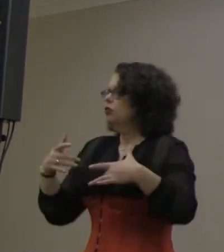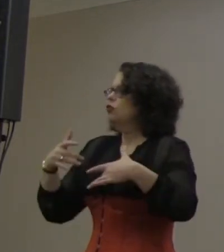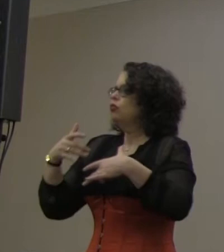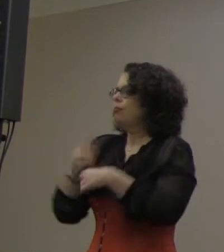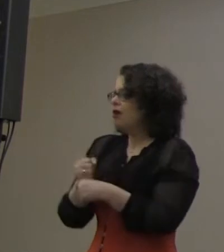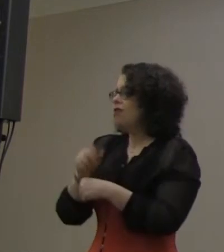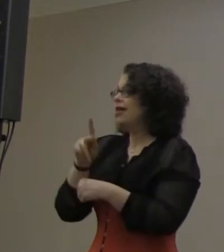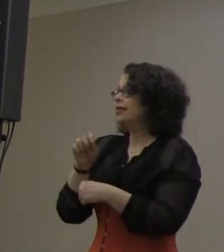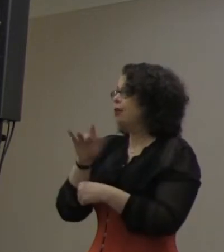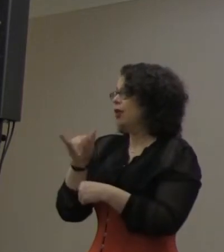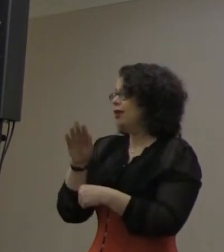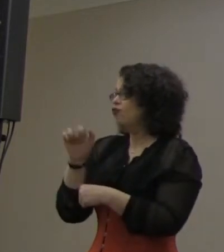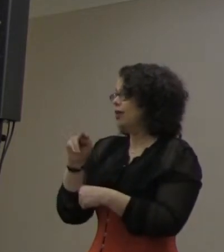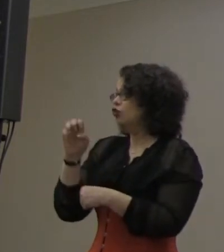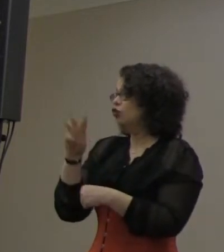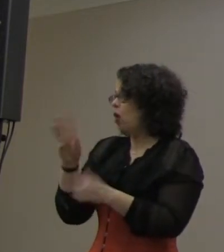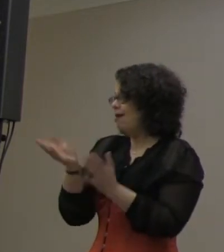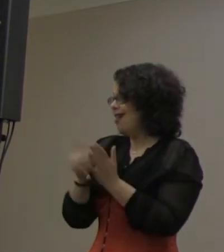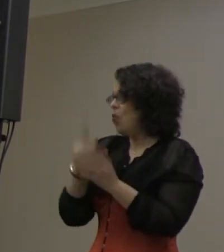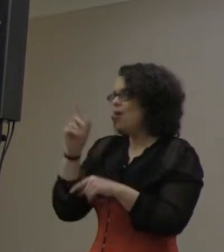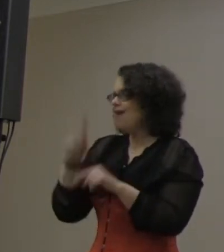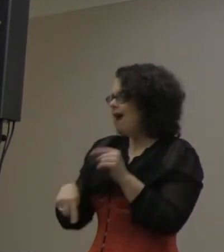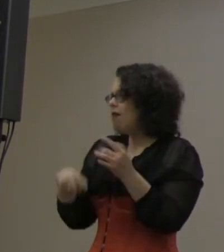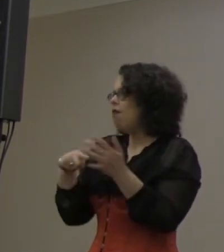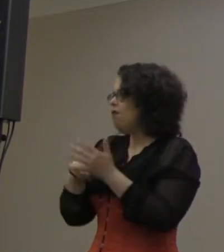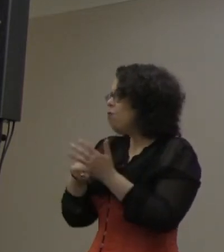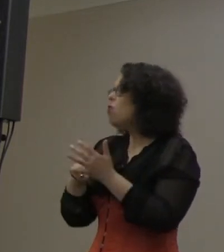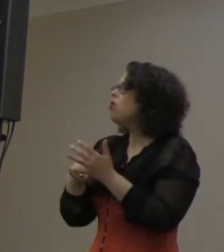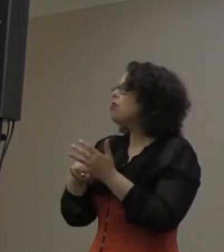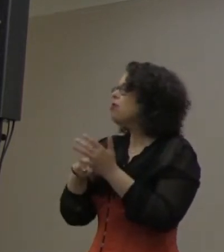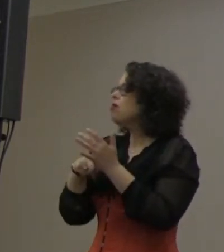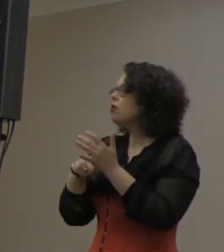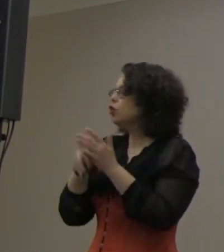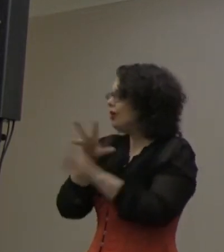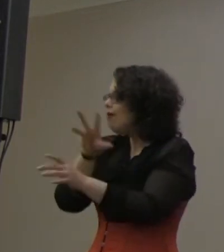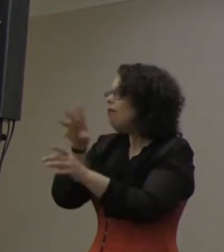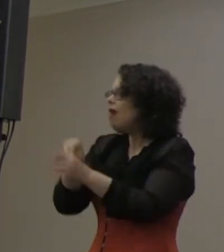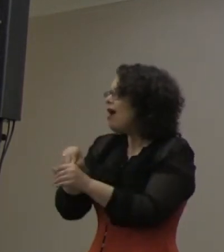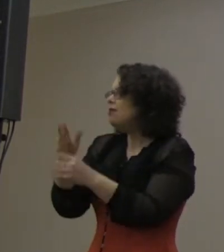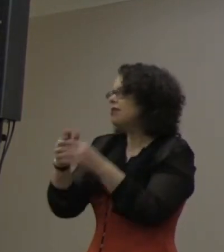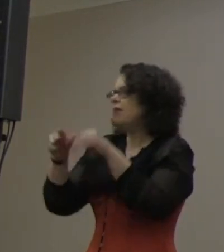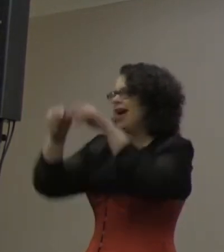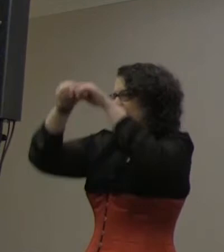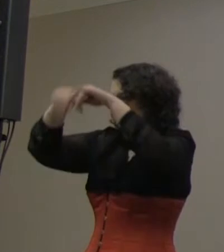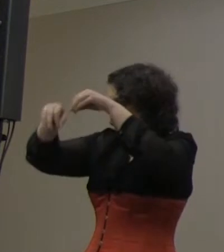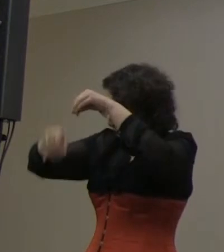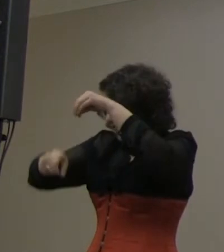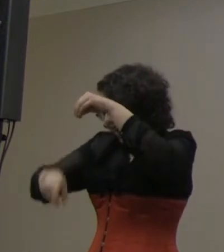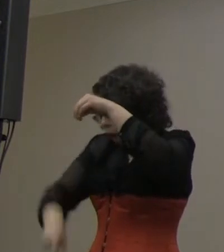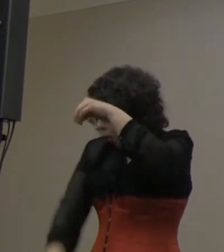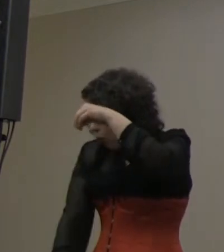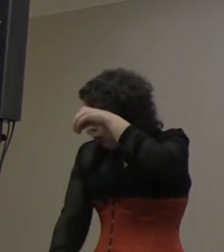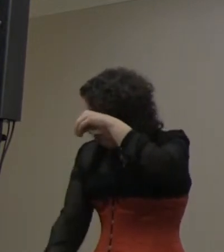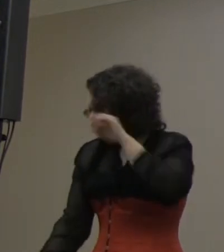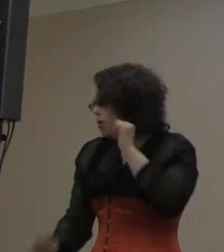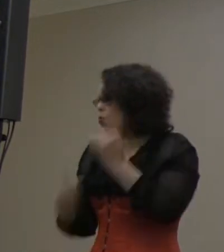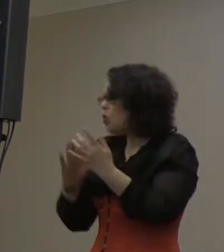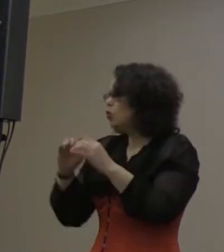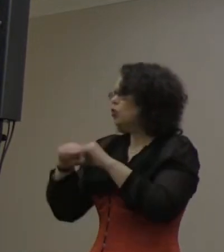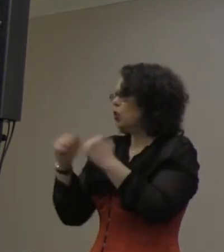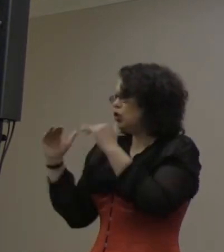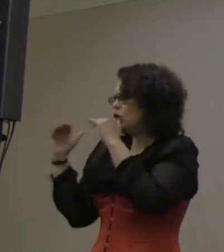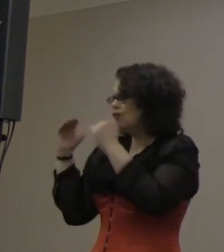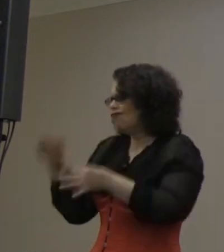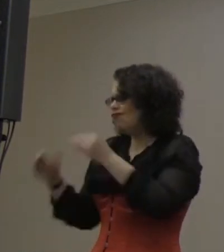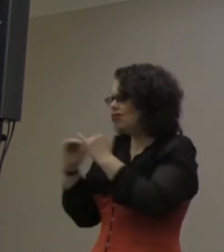Crenshaw again, we cannot afford to engage in some kind of trickle-down approach to social justice in